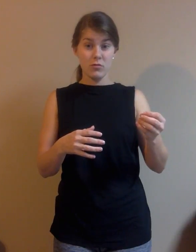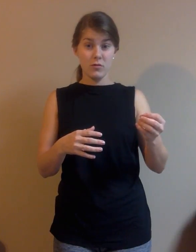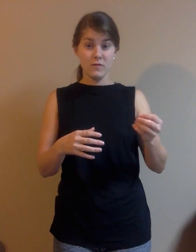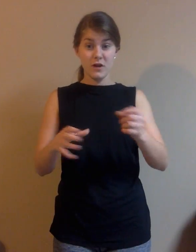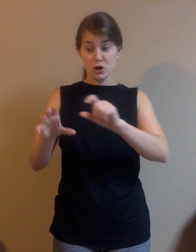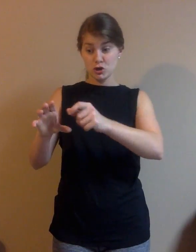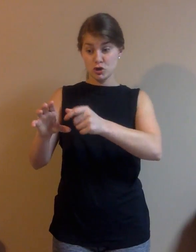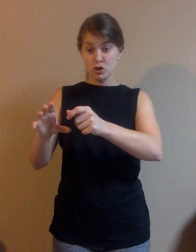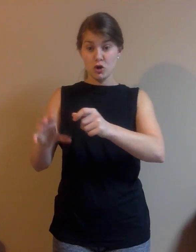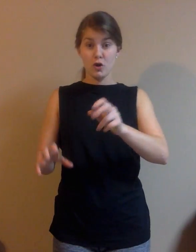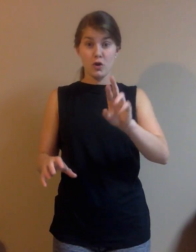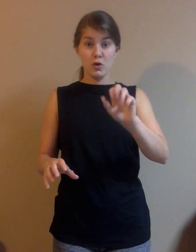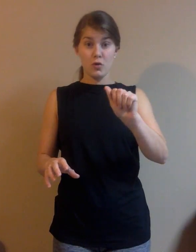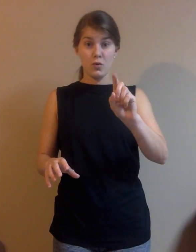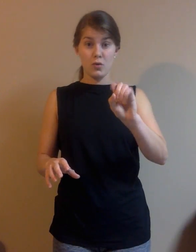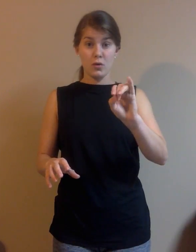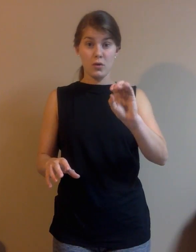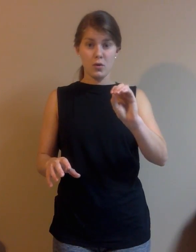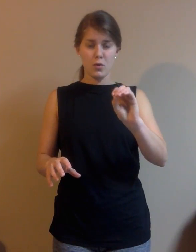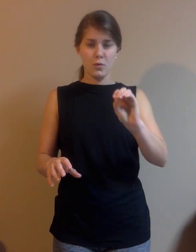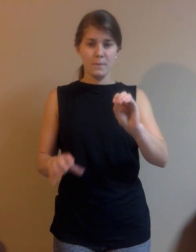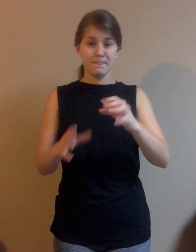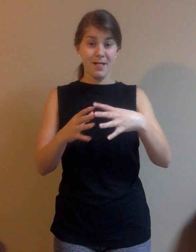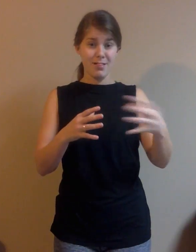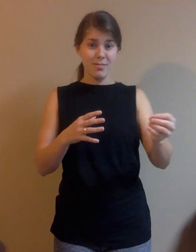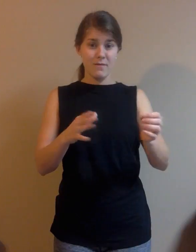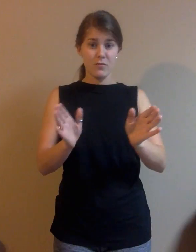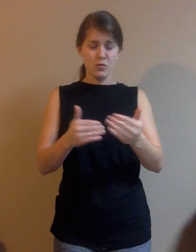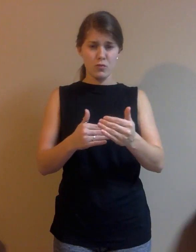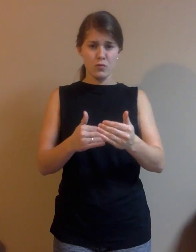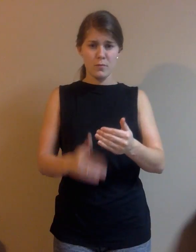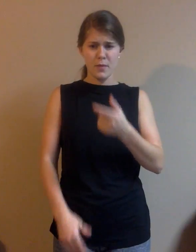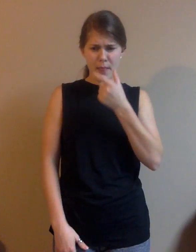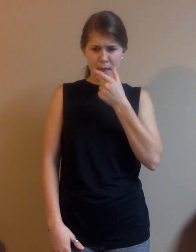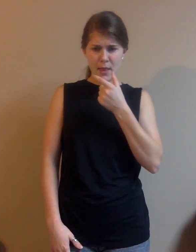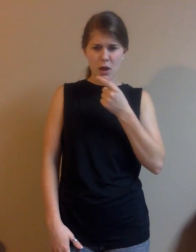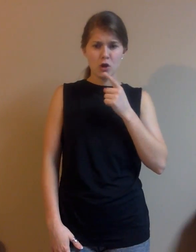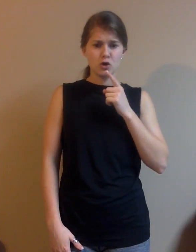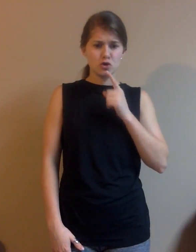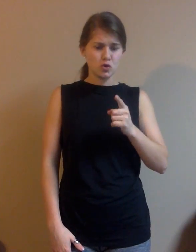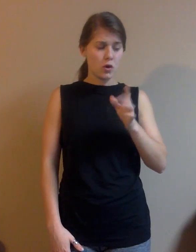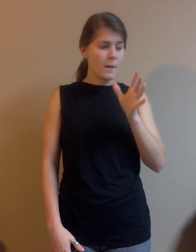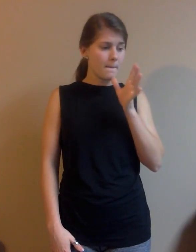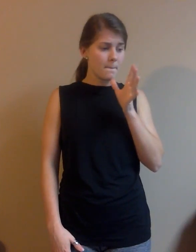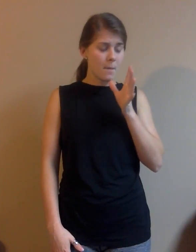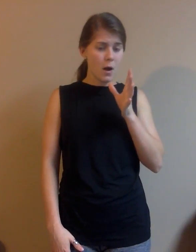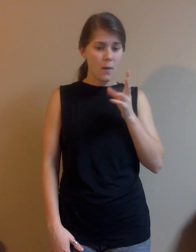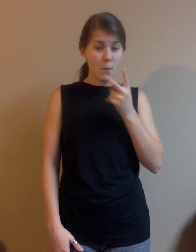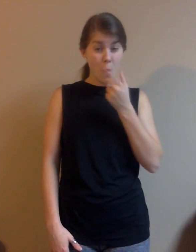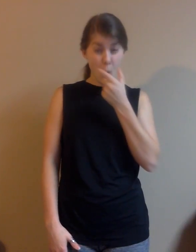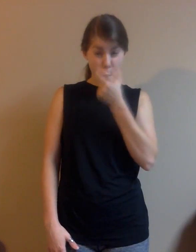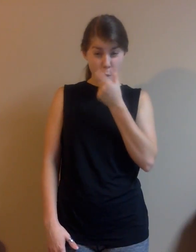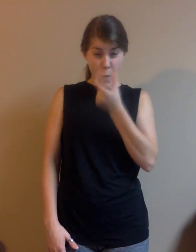Take her to a dance school. I said, what happened? Said she did. I can't tell you, said, how wonderful it was. We walked in this room and it was full of people like